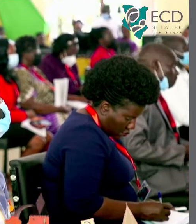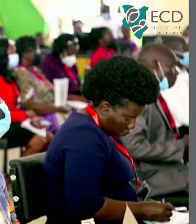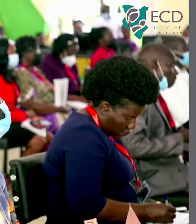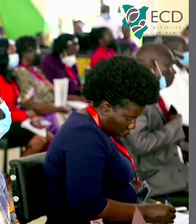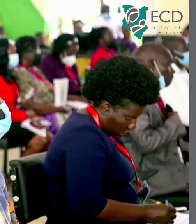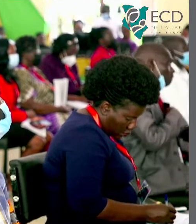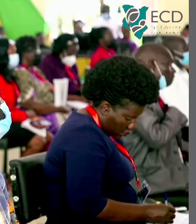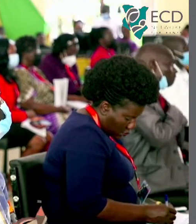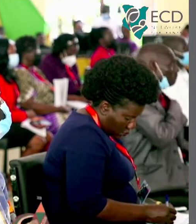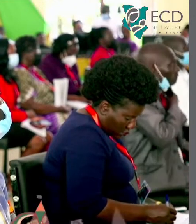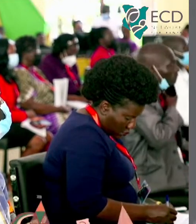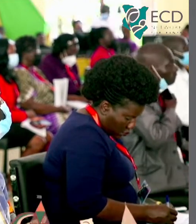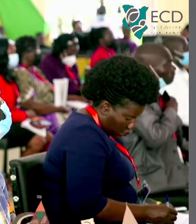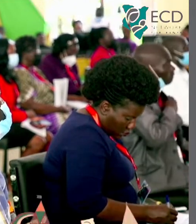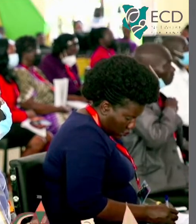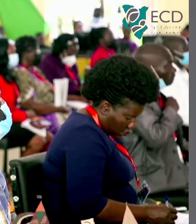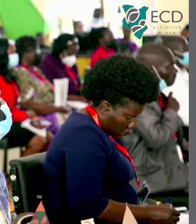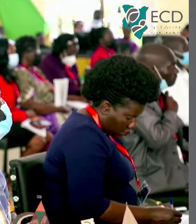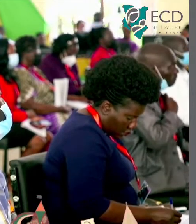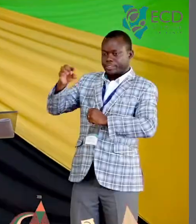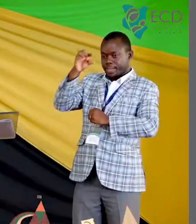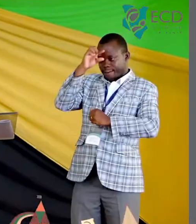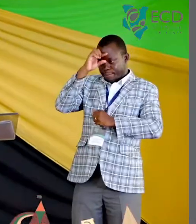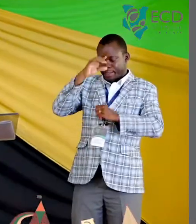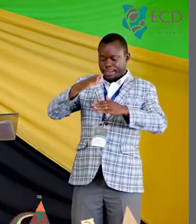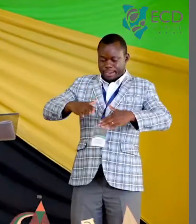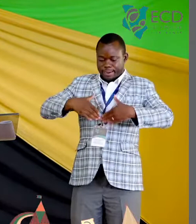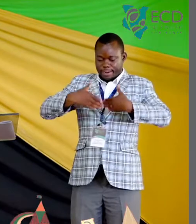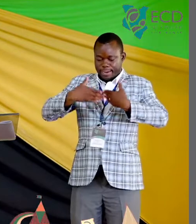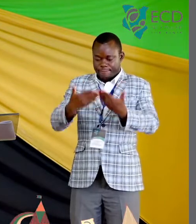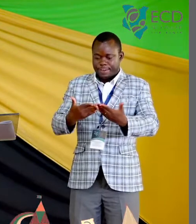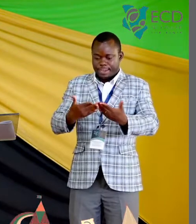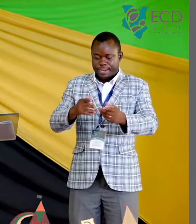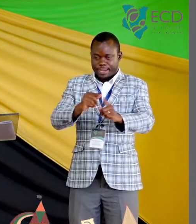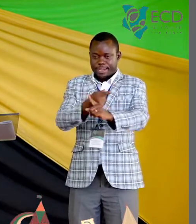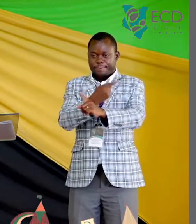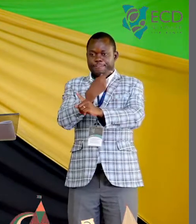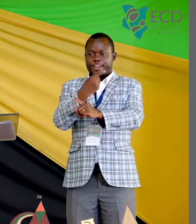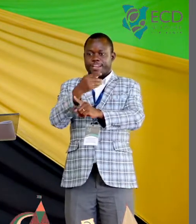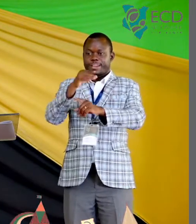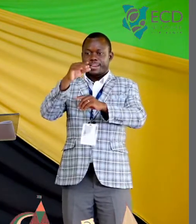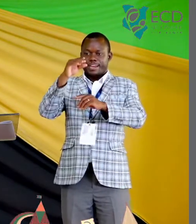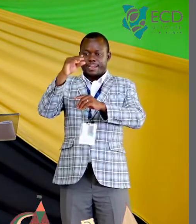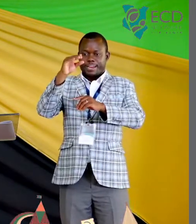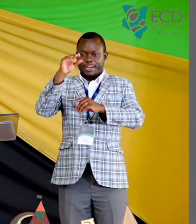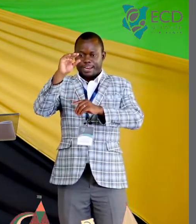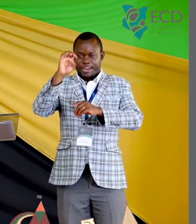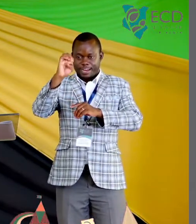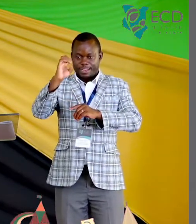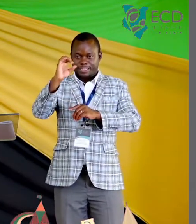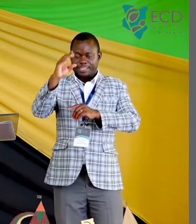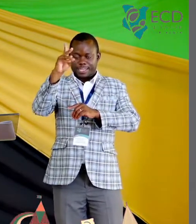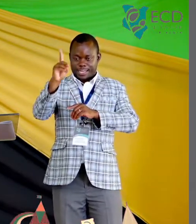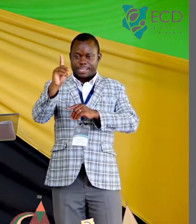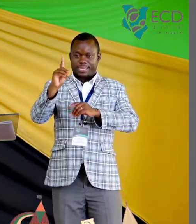is UGI provision in various ECD centers.